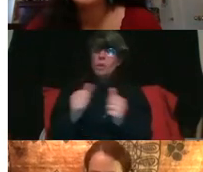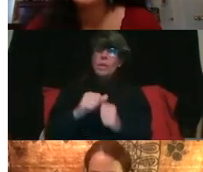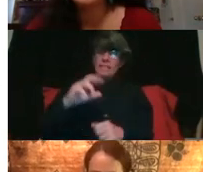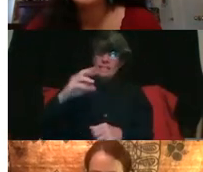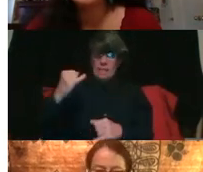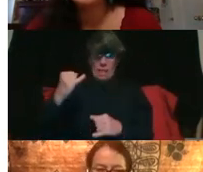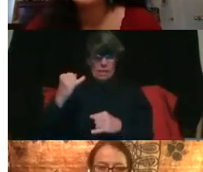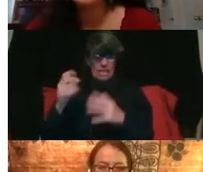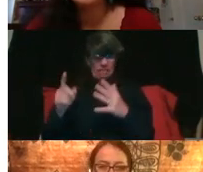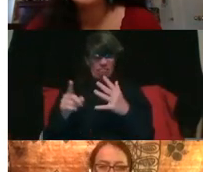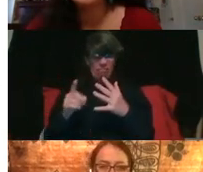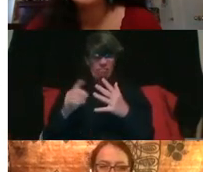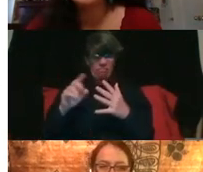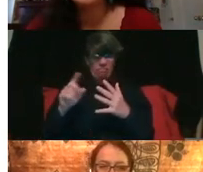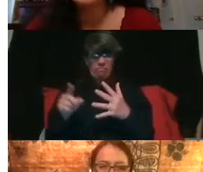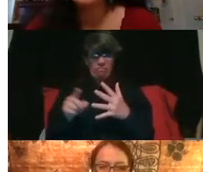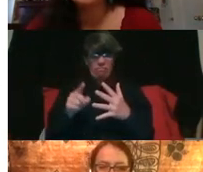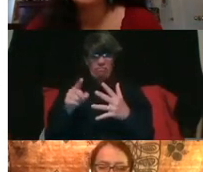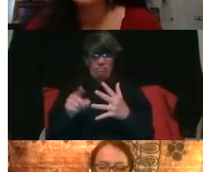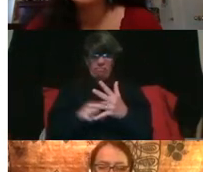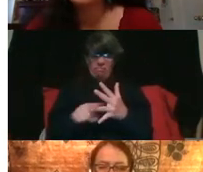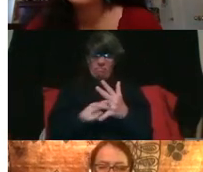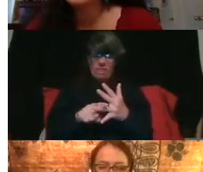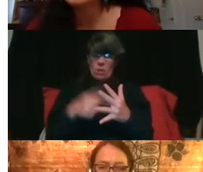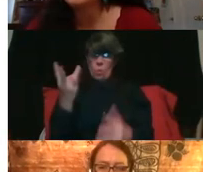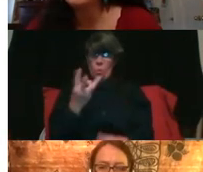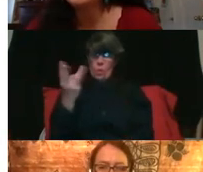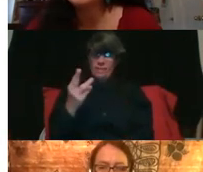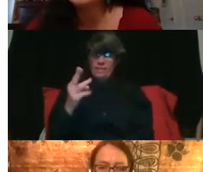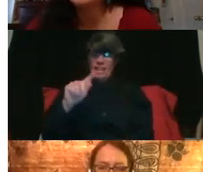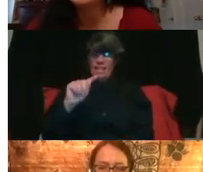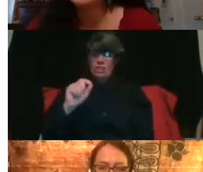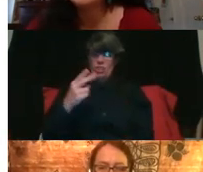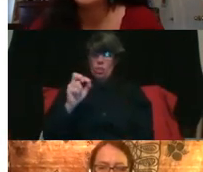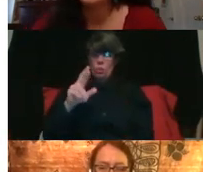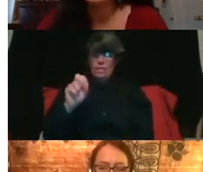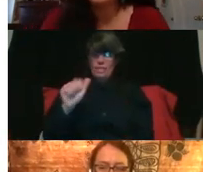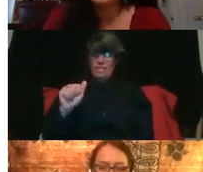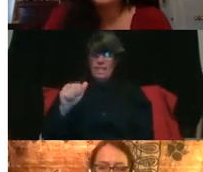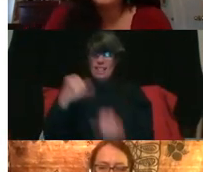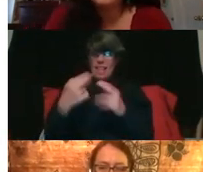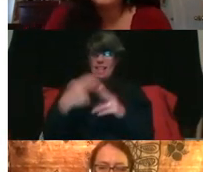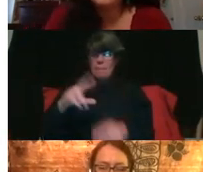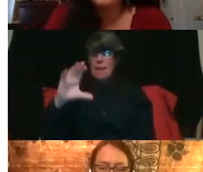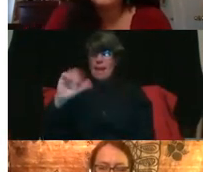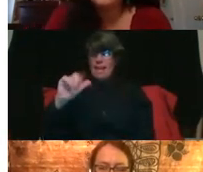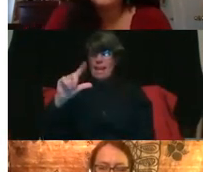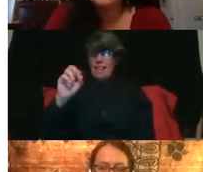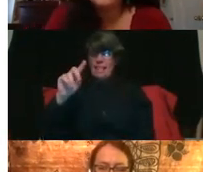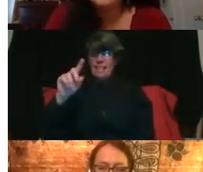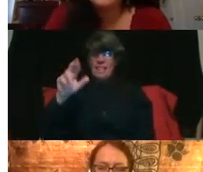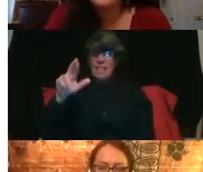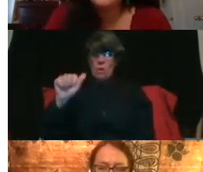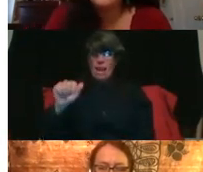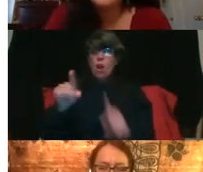last Wednesday will be Teresa Candelaria, followed by Terry Vincent, who is